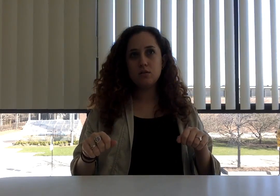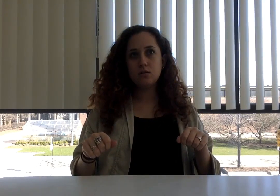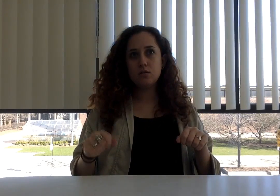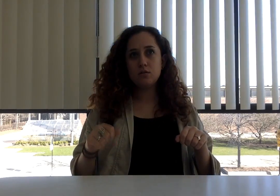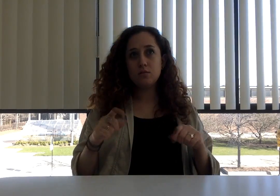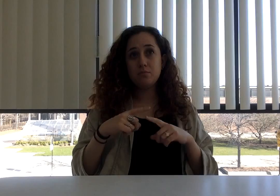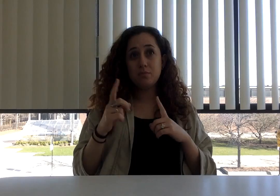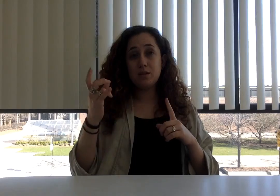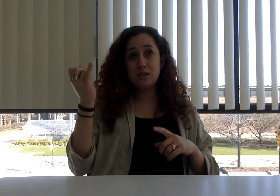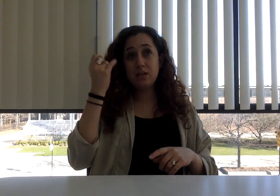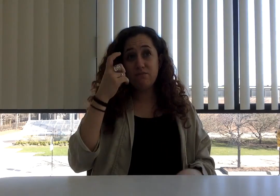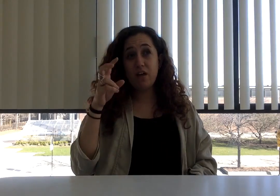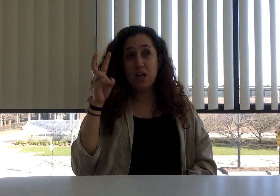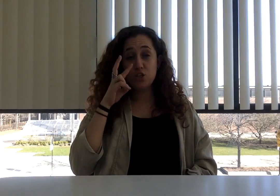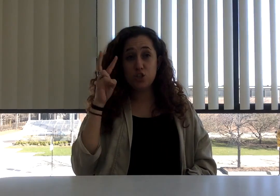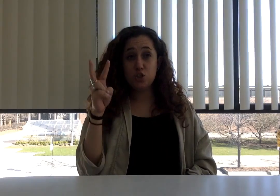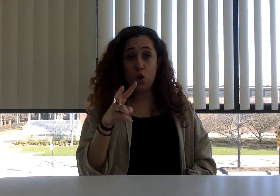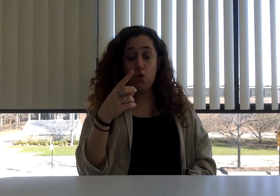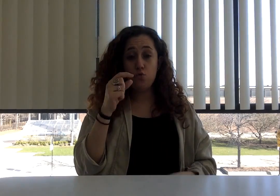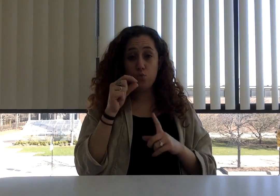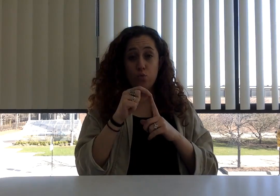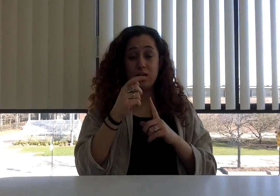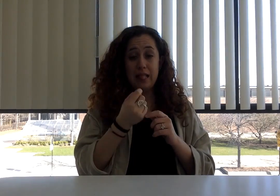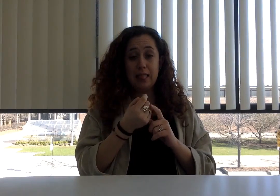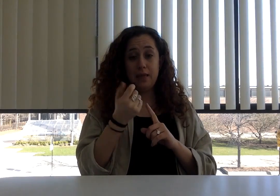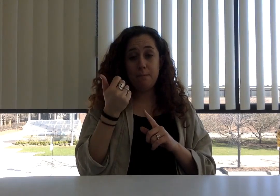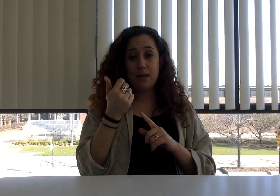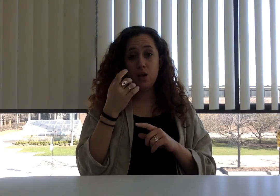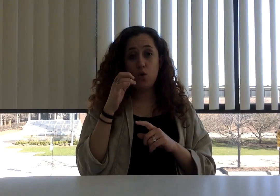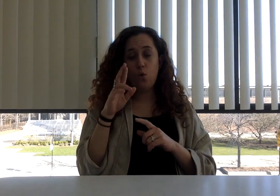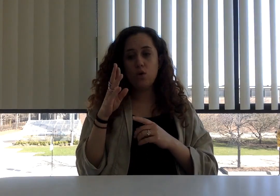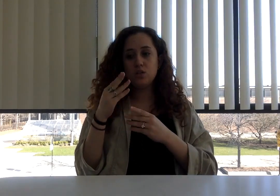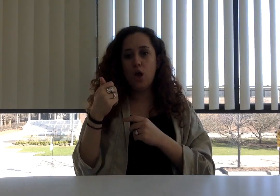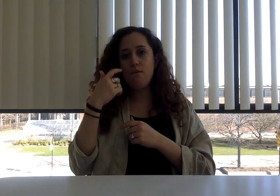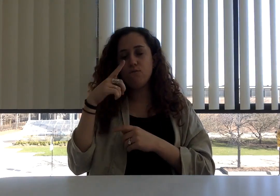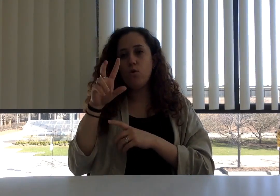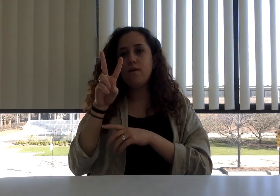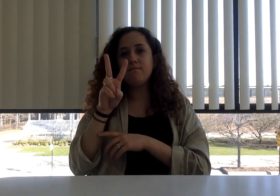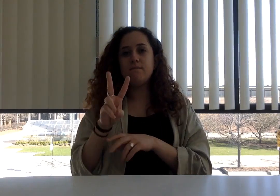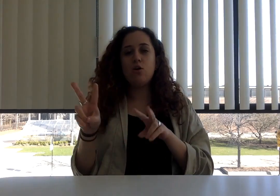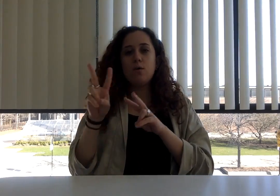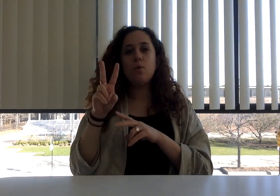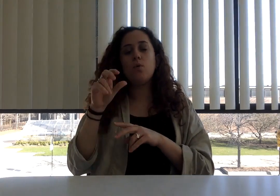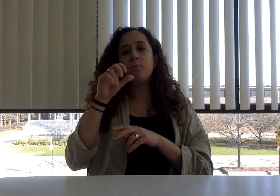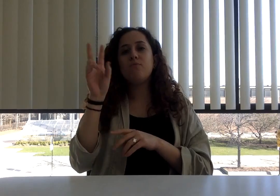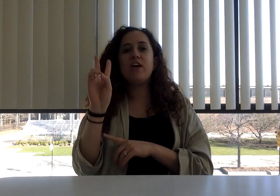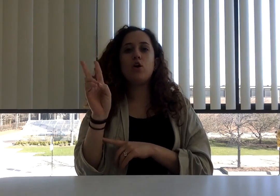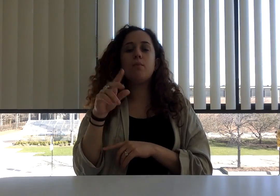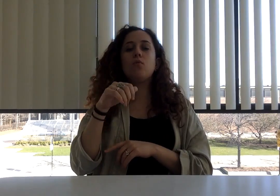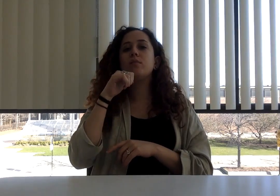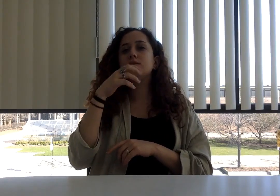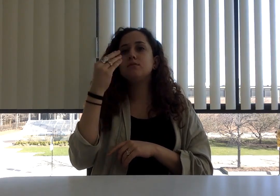solve for a variable, didn't tell me what variable you were solving for, or if you used elimination or substitution to get